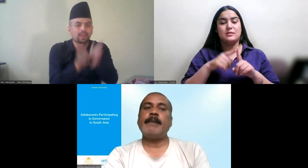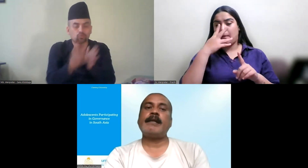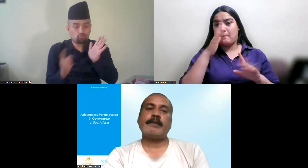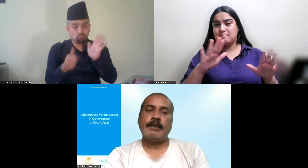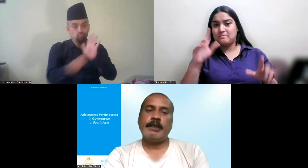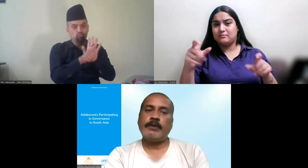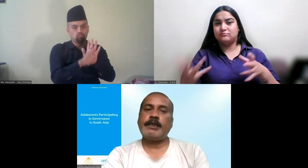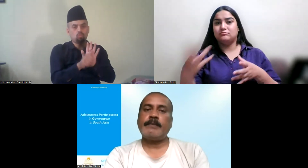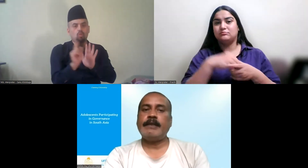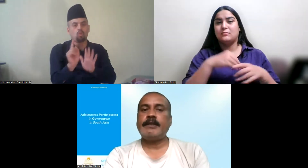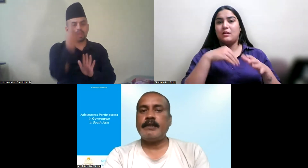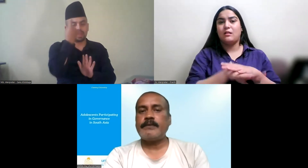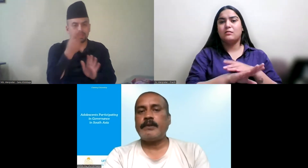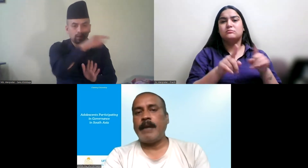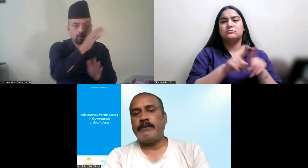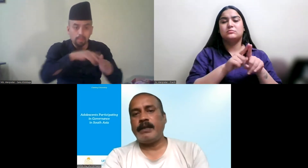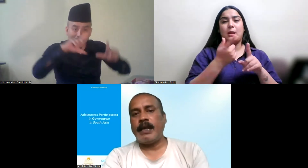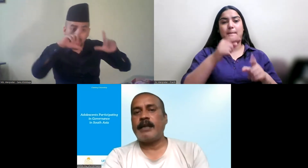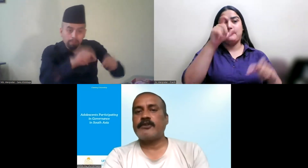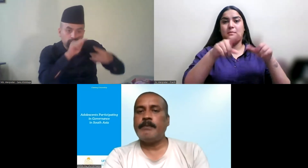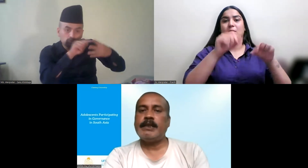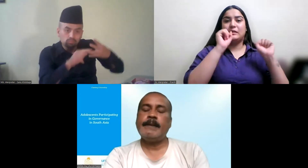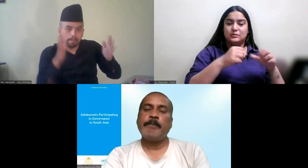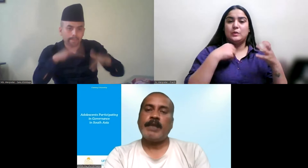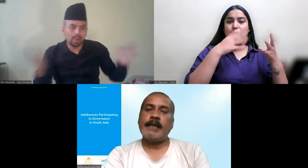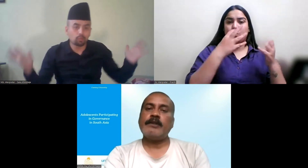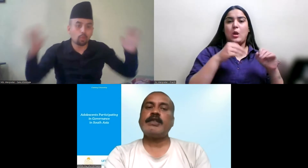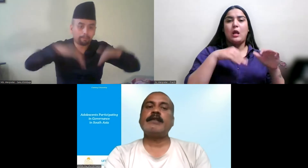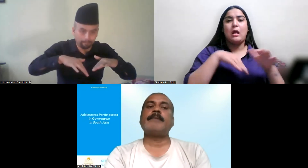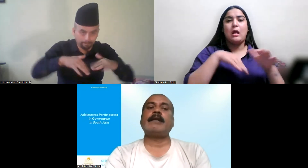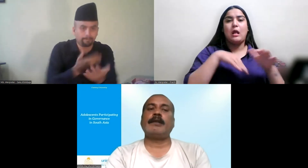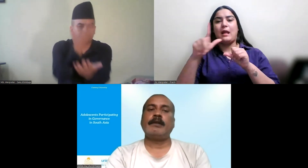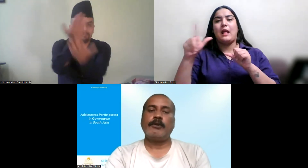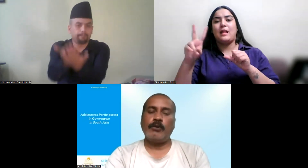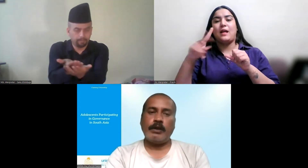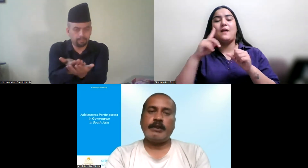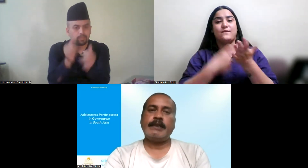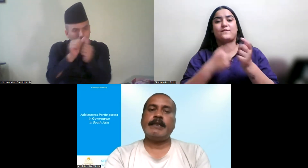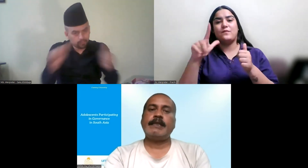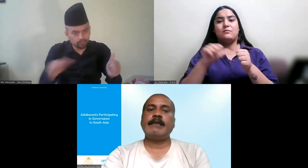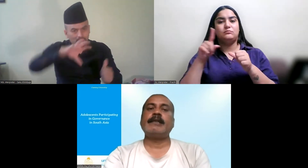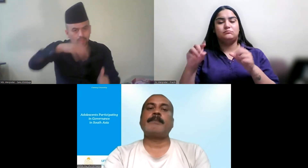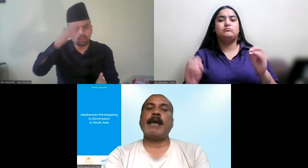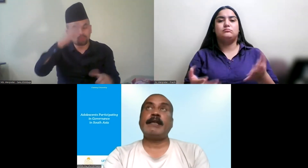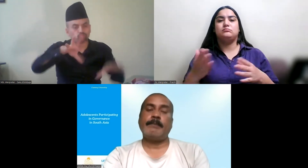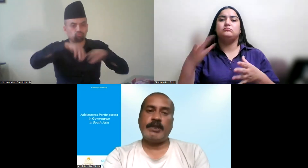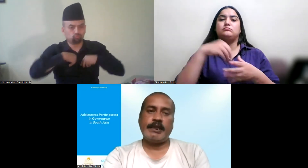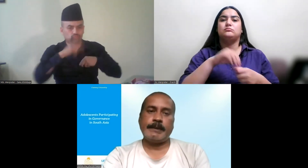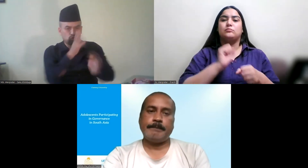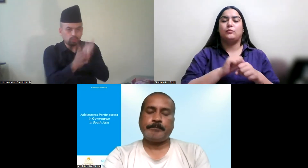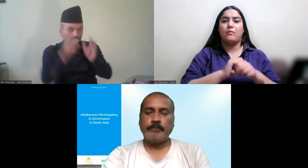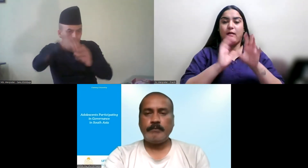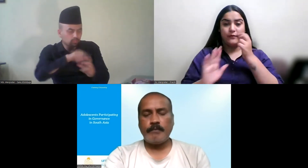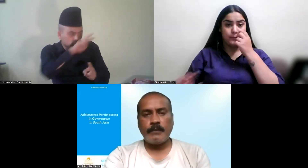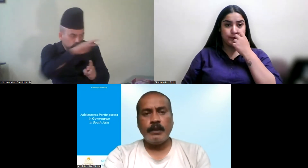the demands requested by the children from Bal Vela are submitted and considered by the local authorities in their planning and budgeting.